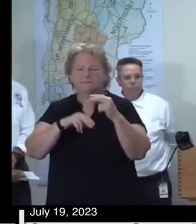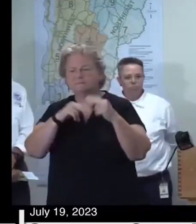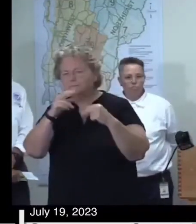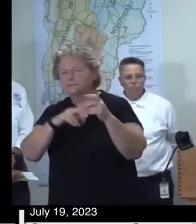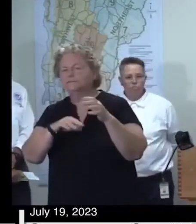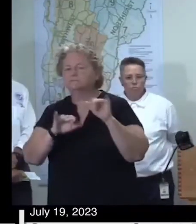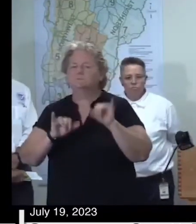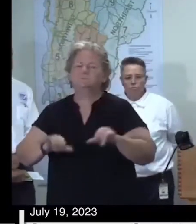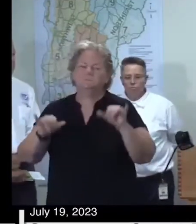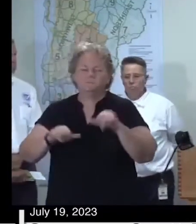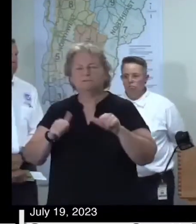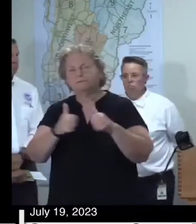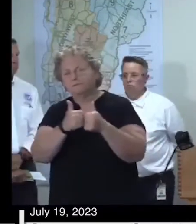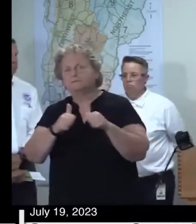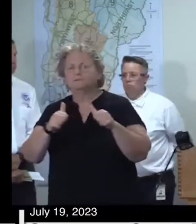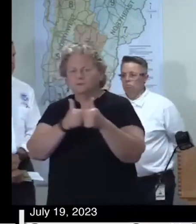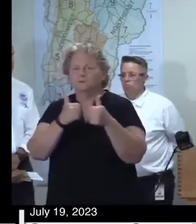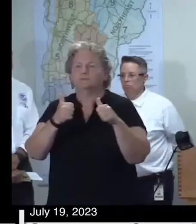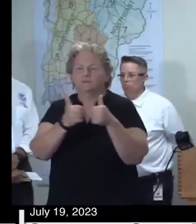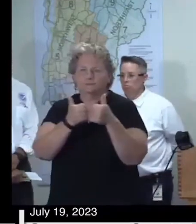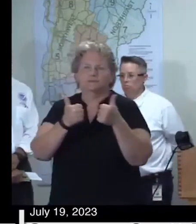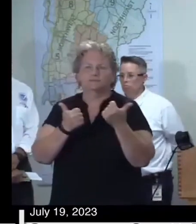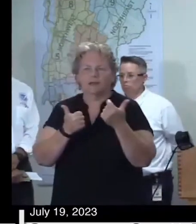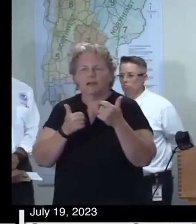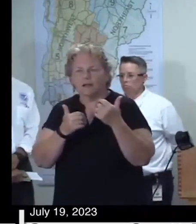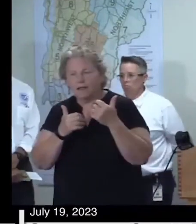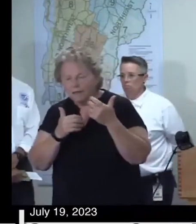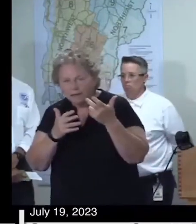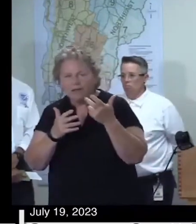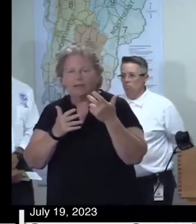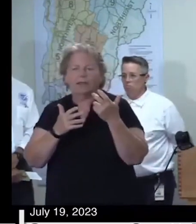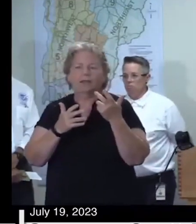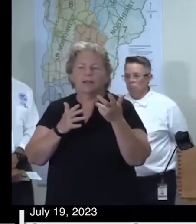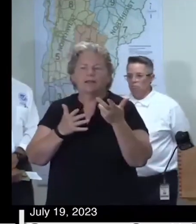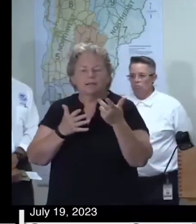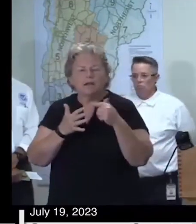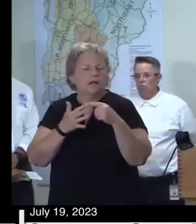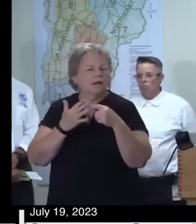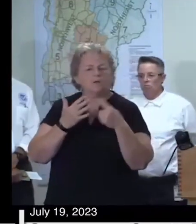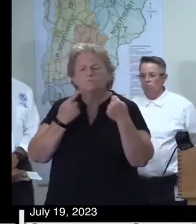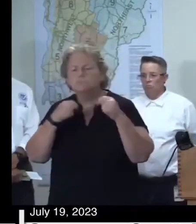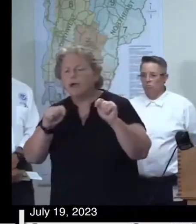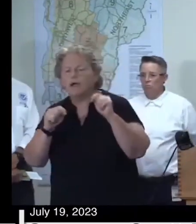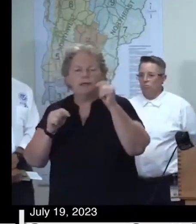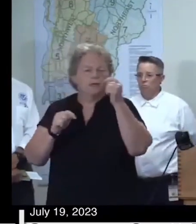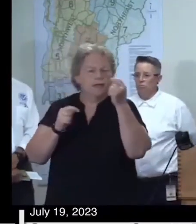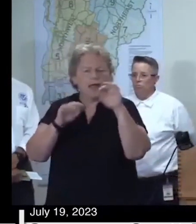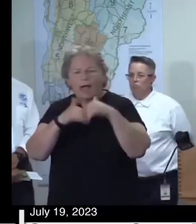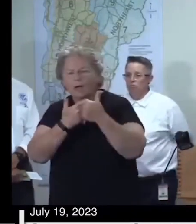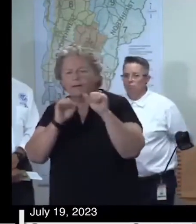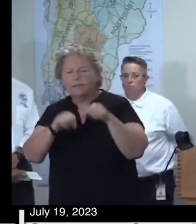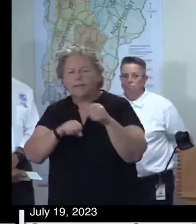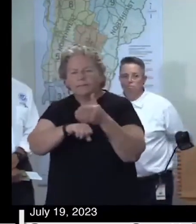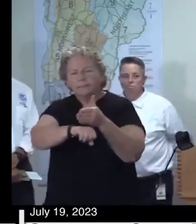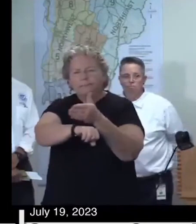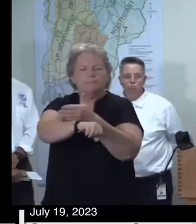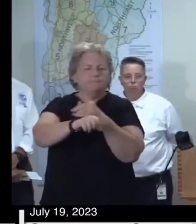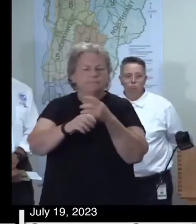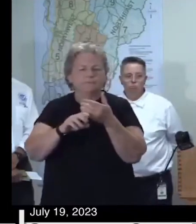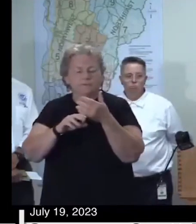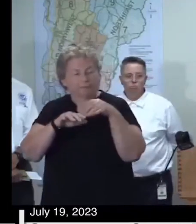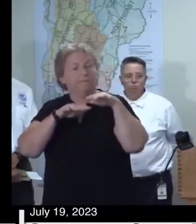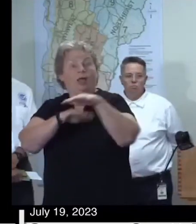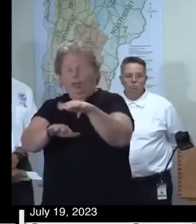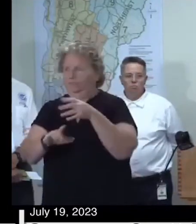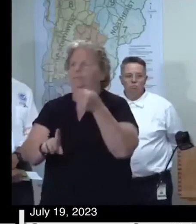that we were going to have to accomplish this summer, now this is, you know, this is times 3 or